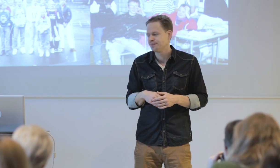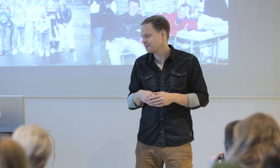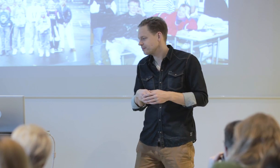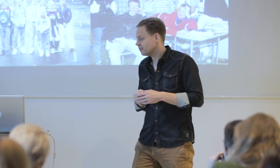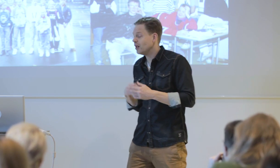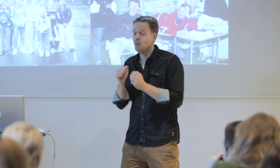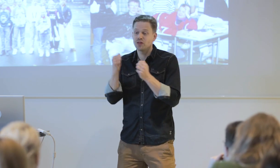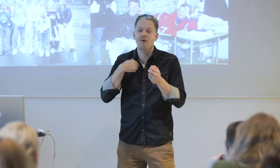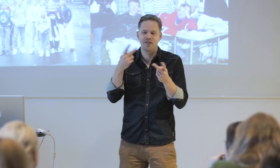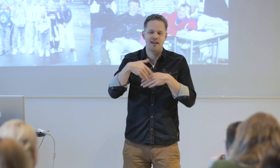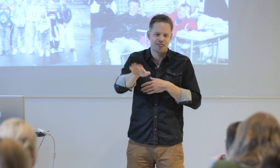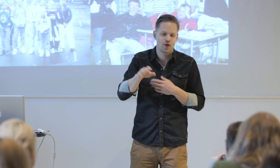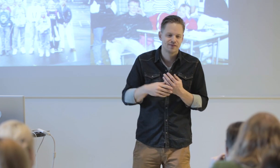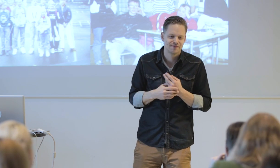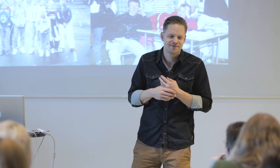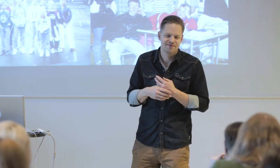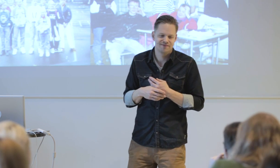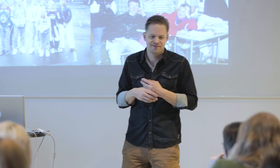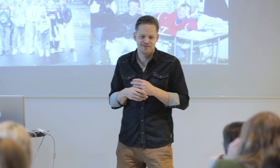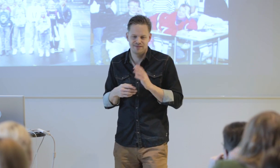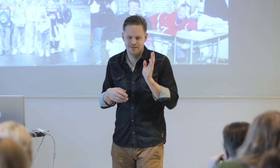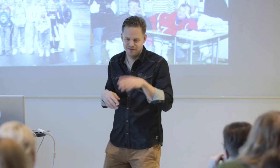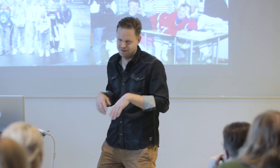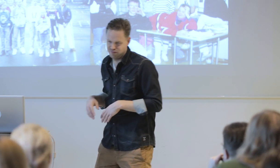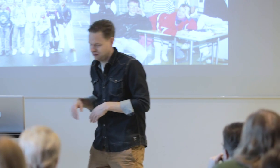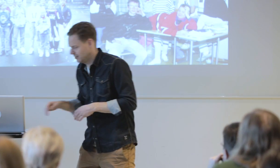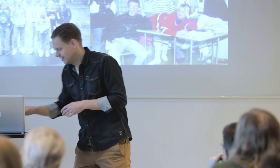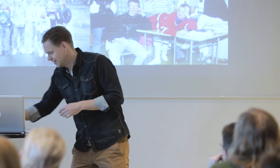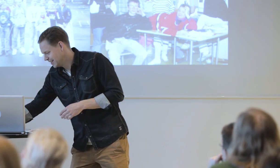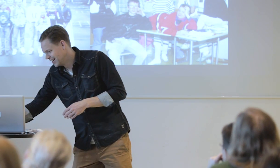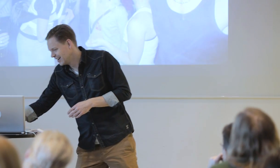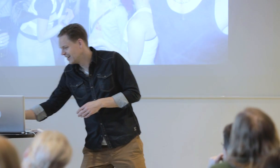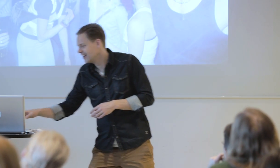was like, okay. But anyway, I continued it anyway.